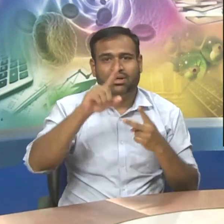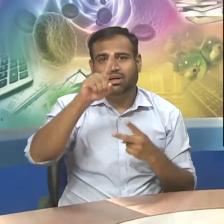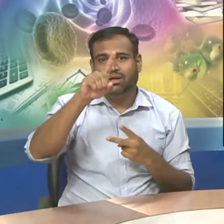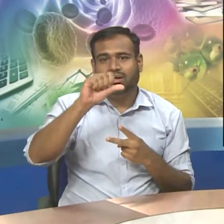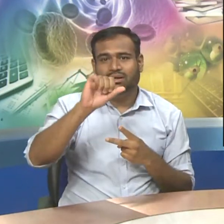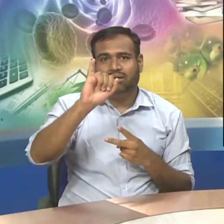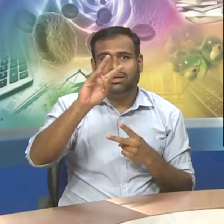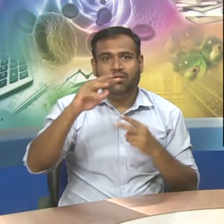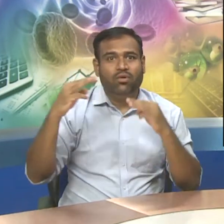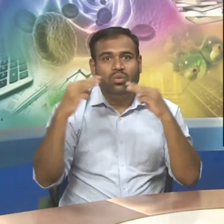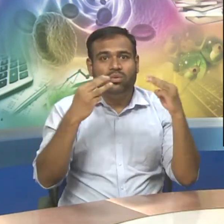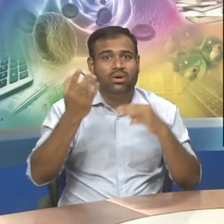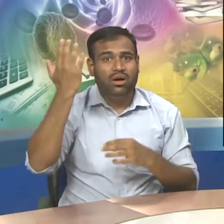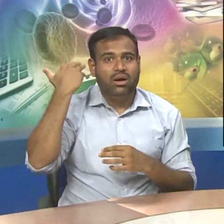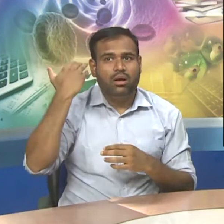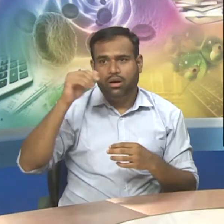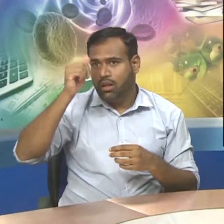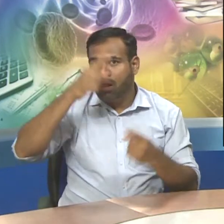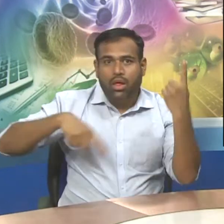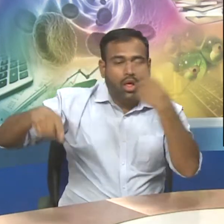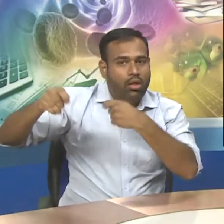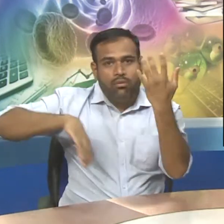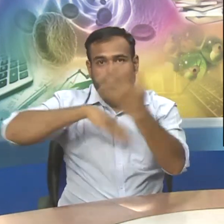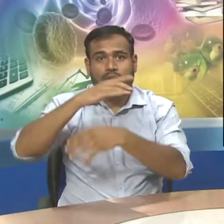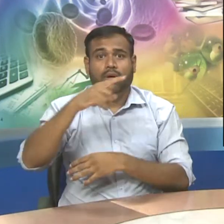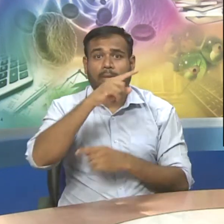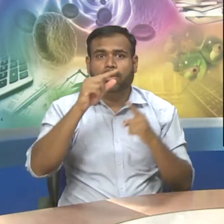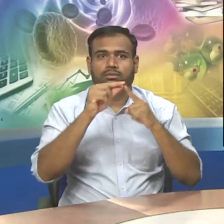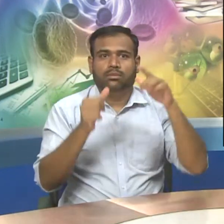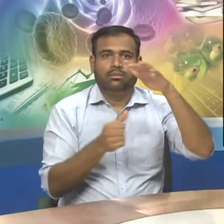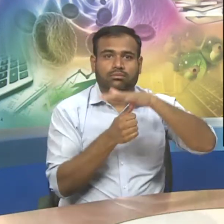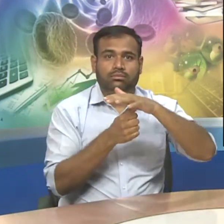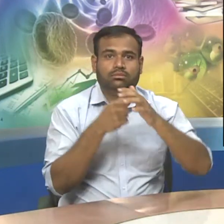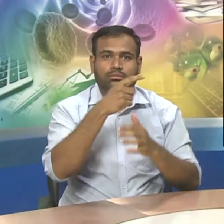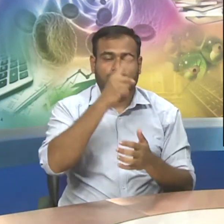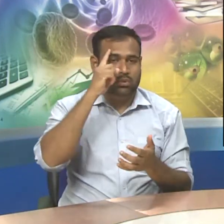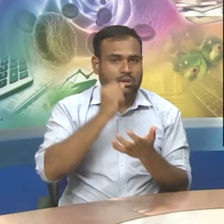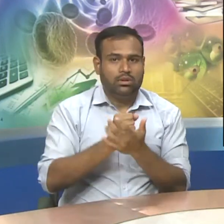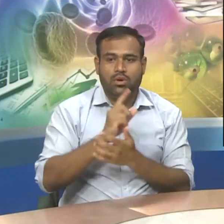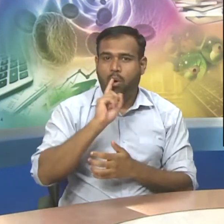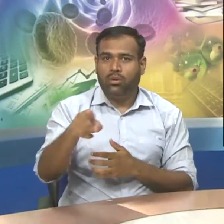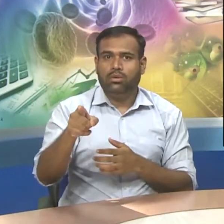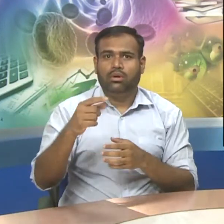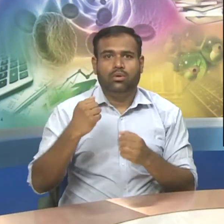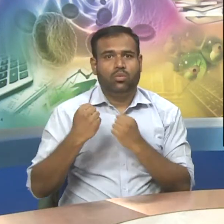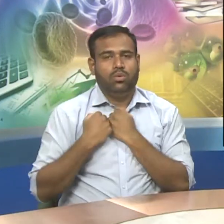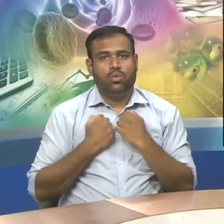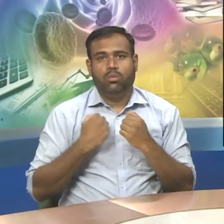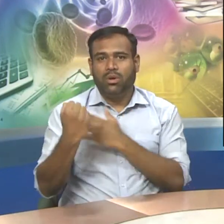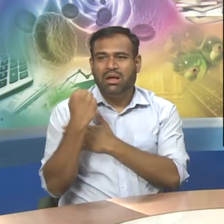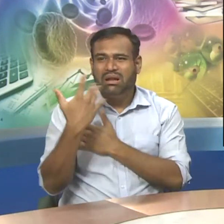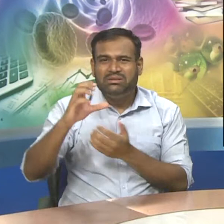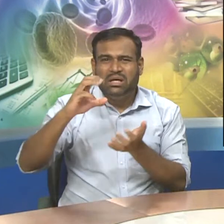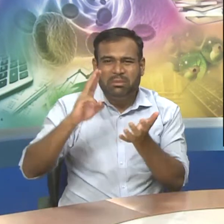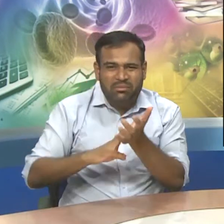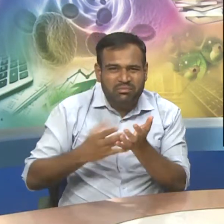an altered constitutional setup that can be proclaimed by the President of India when